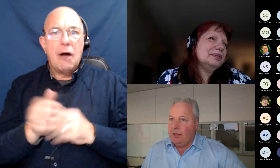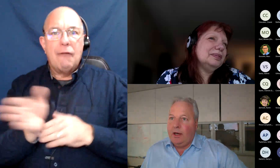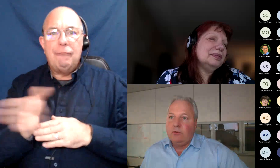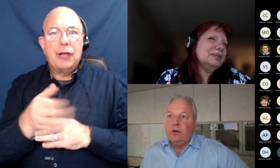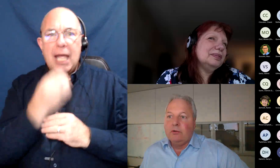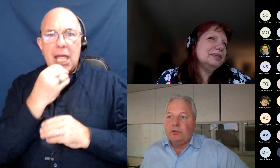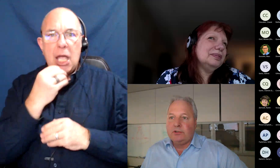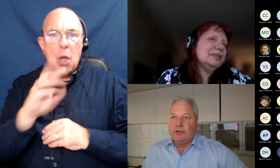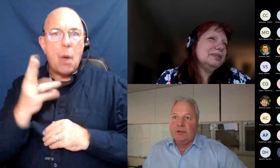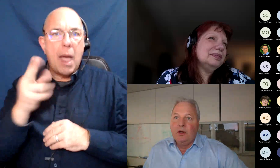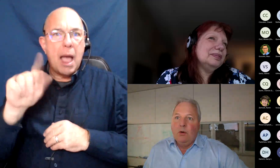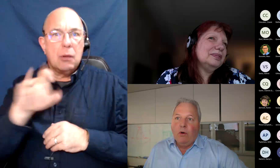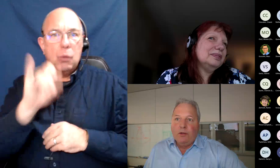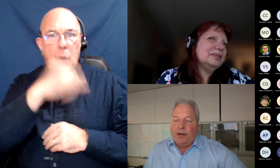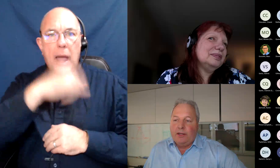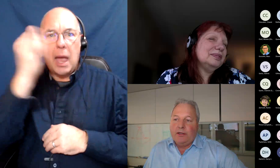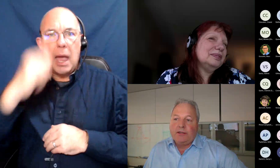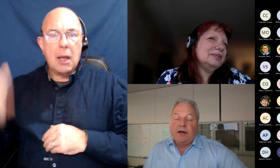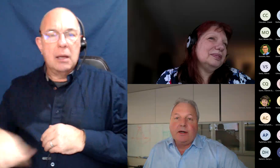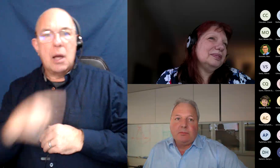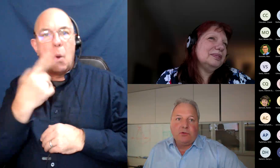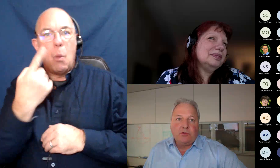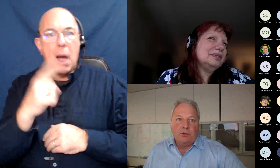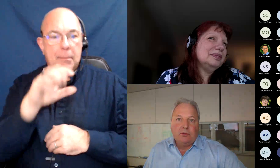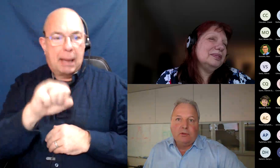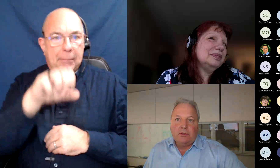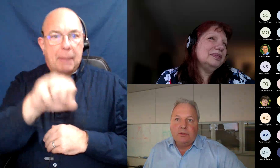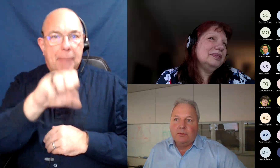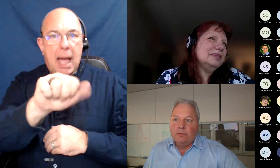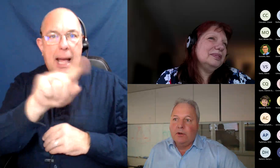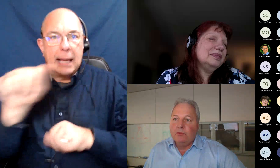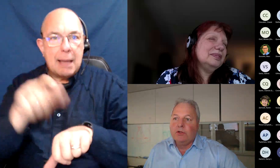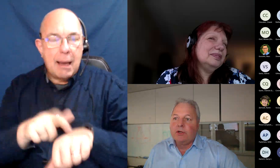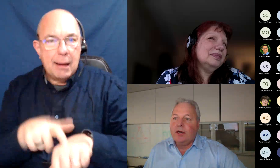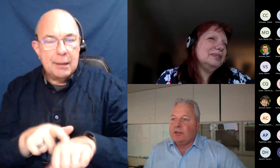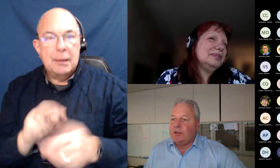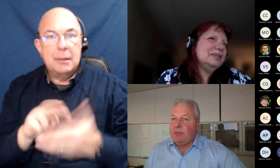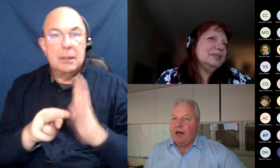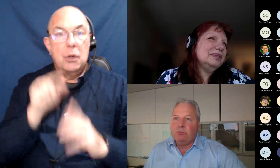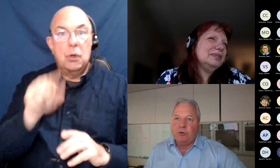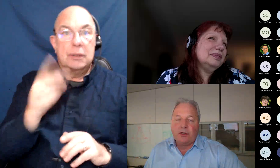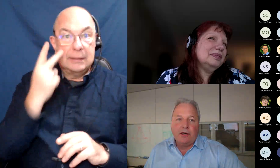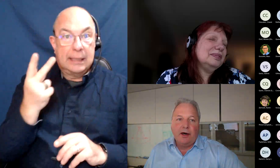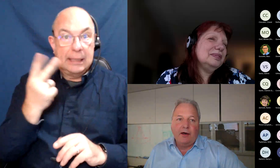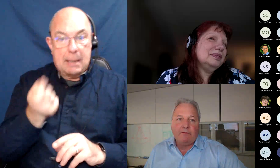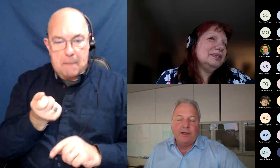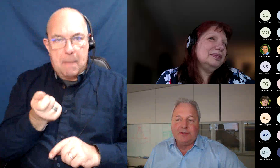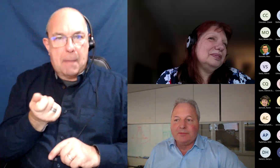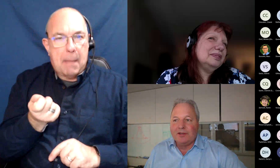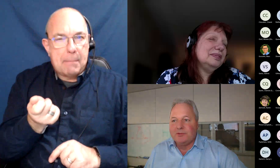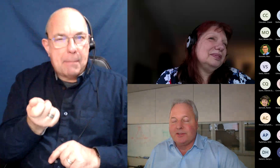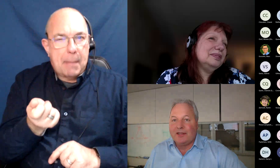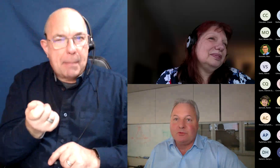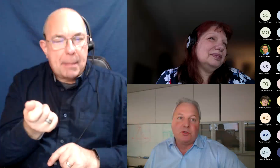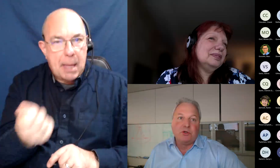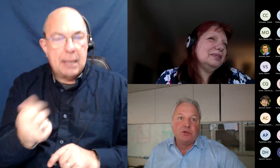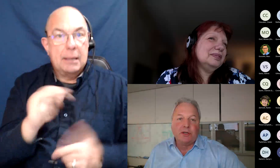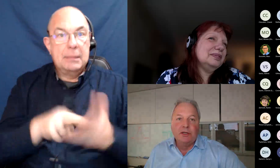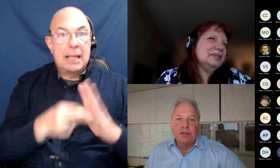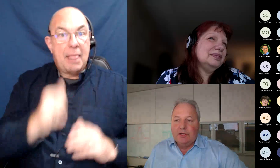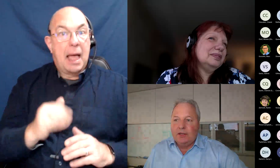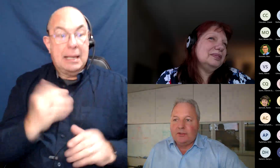well, I don't know. And she said, one bite at a time. So, when we look at the Passport, I find sometimes that that's